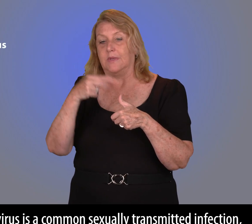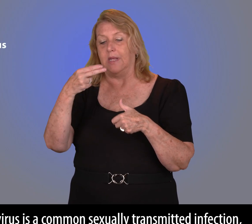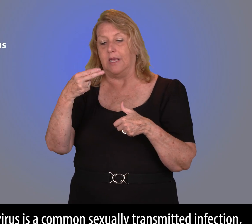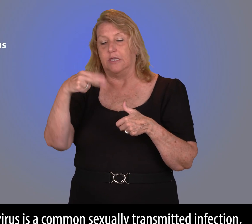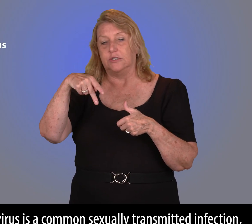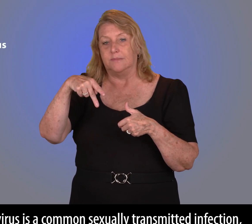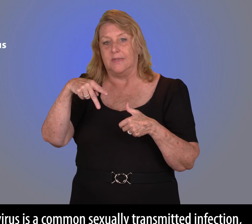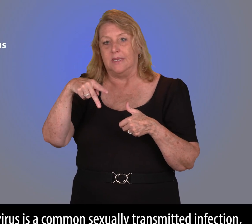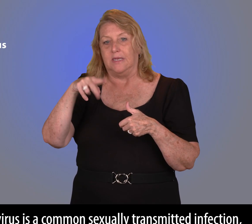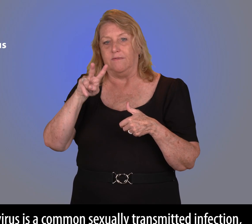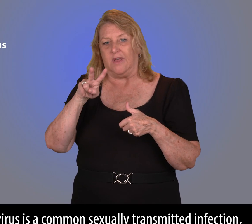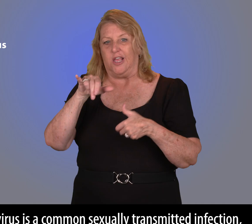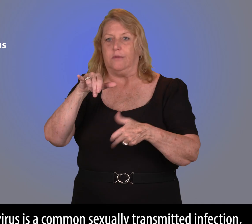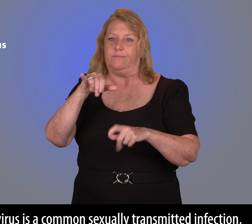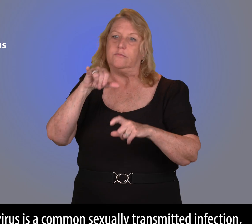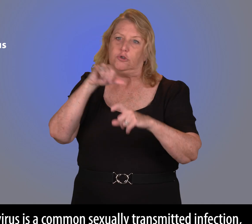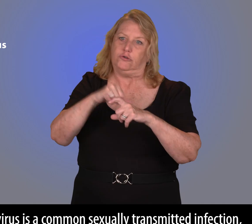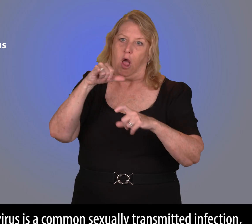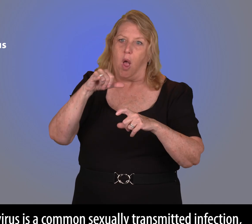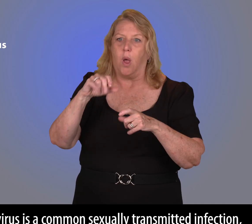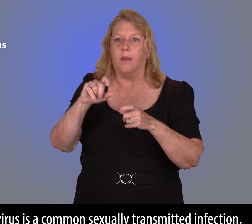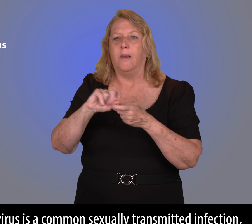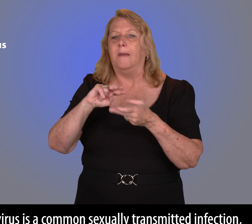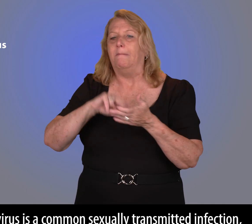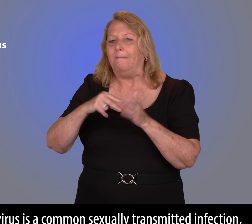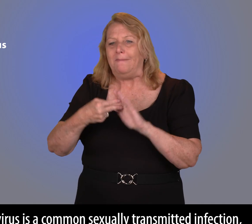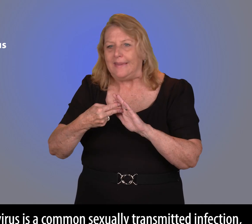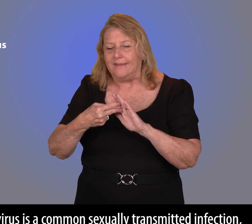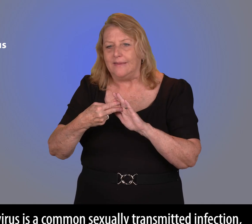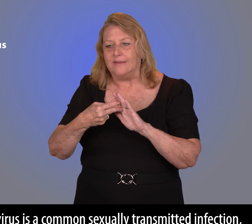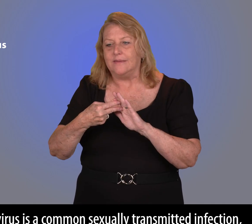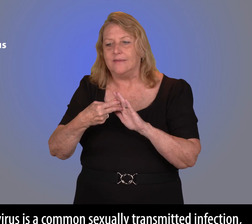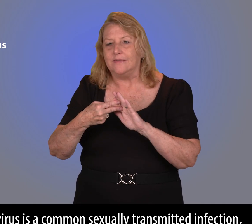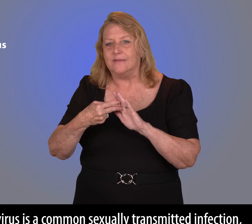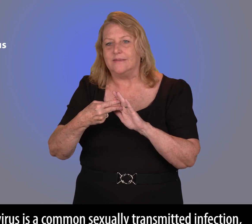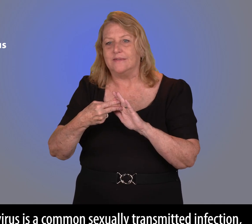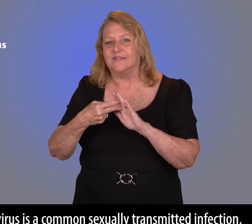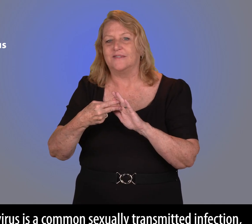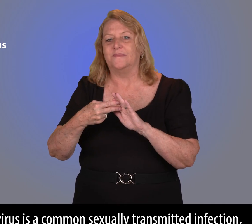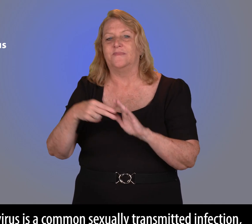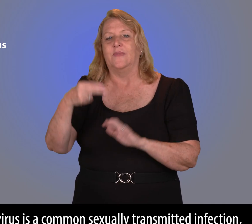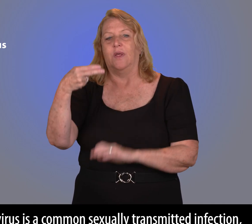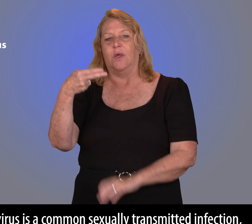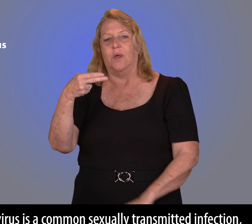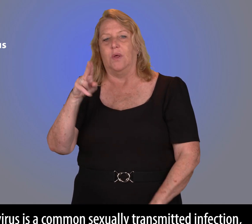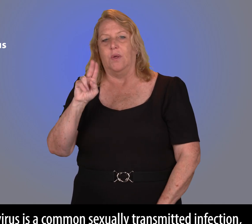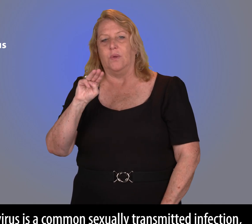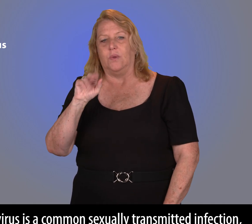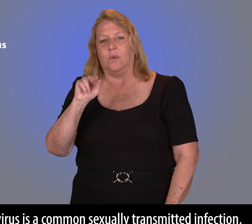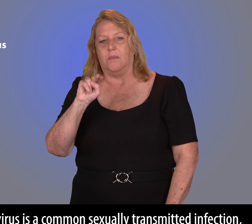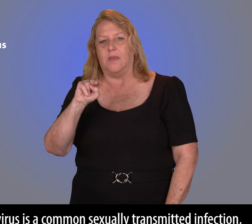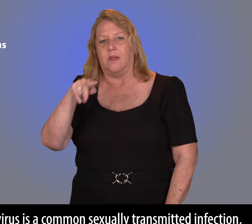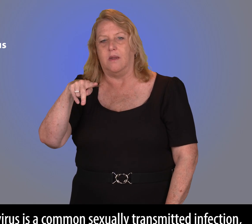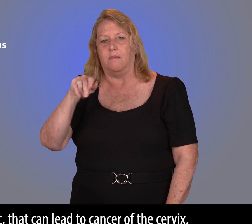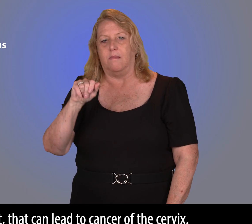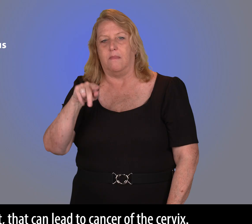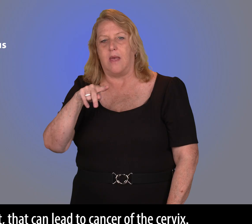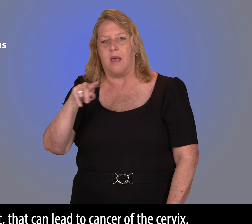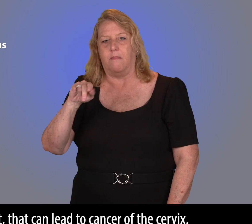HPV, the human papillomavirus, is a common sexually transmitted infection from sexual